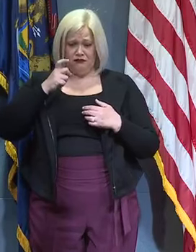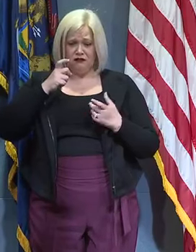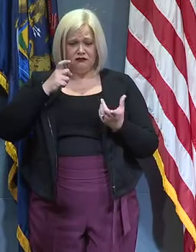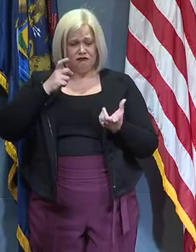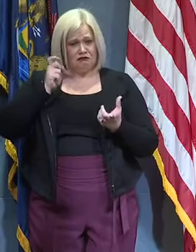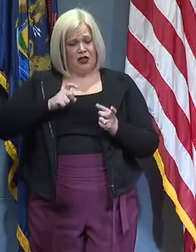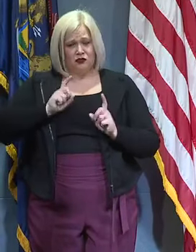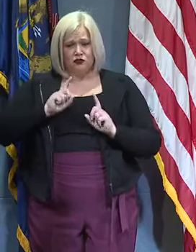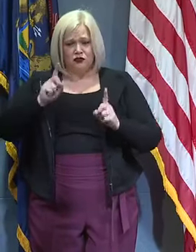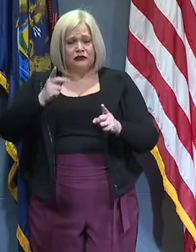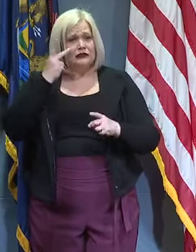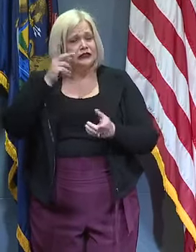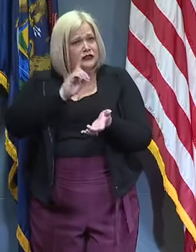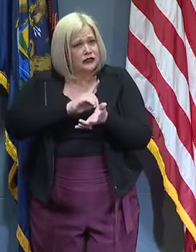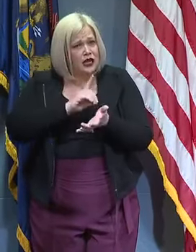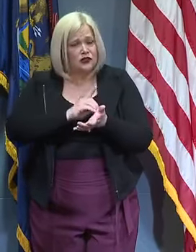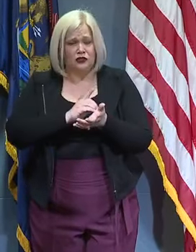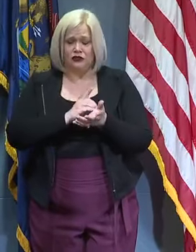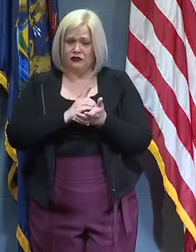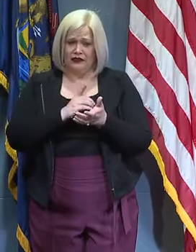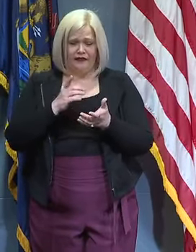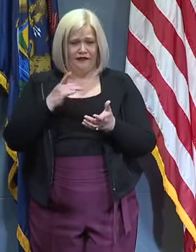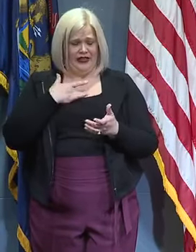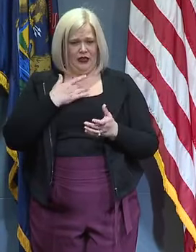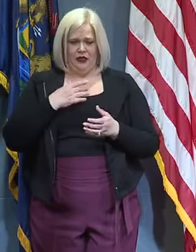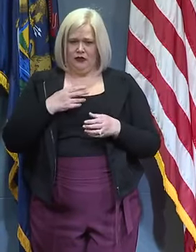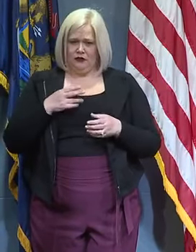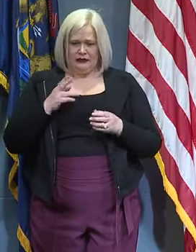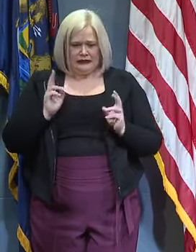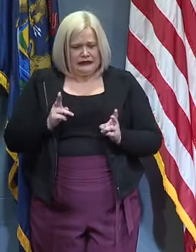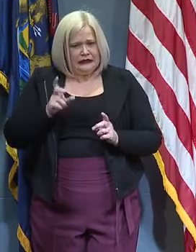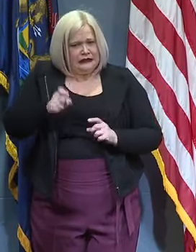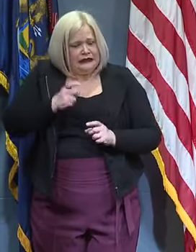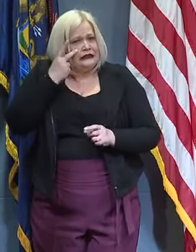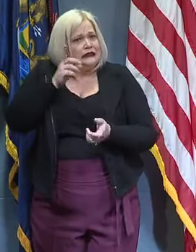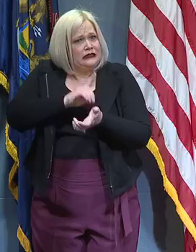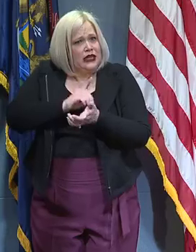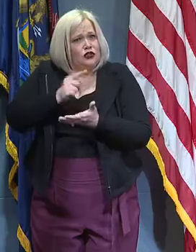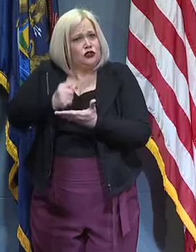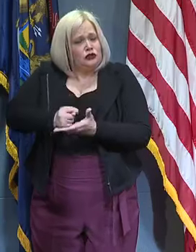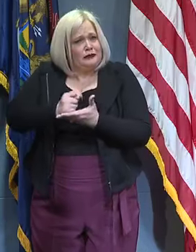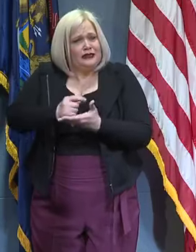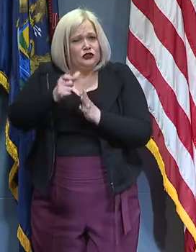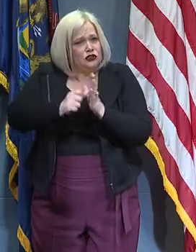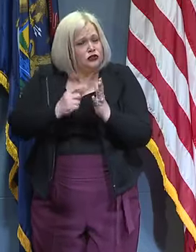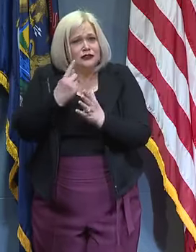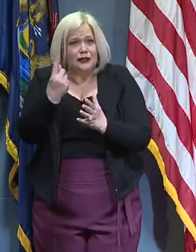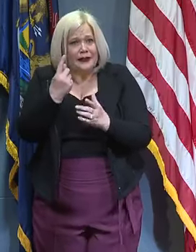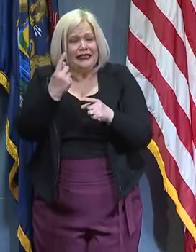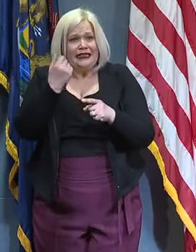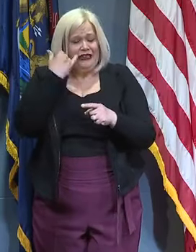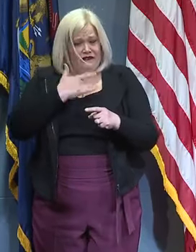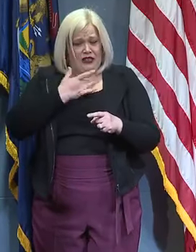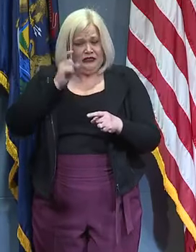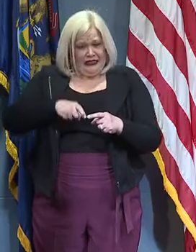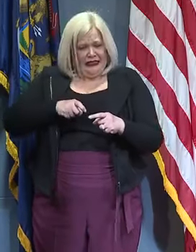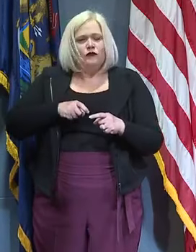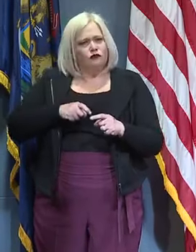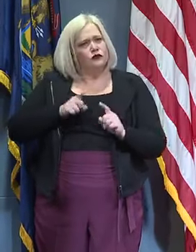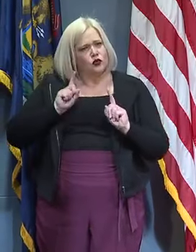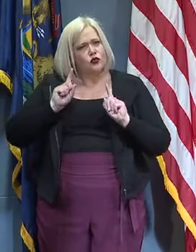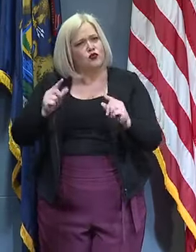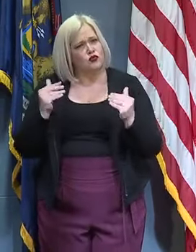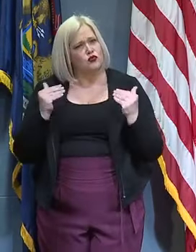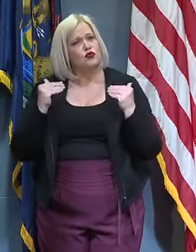and time-sensitive medical care to reach out to their doctor to talk about getting that done. And certainly, if you think you are having an